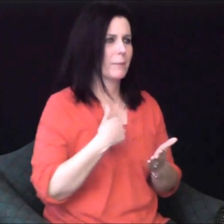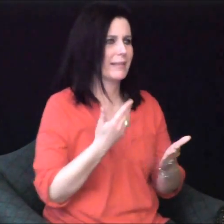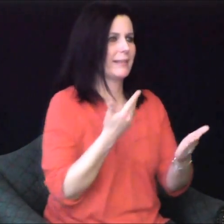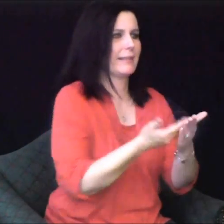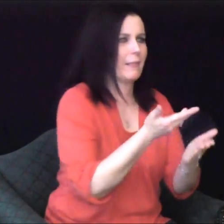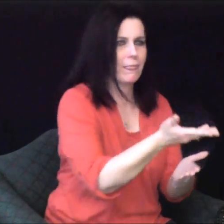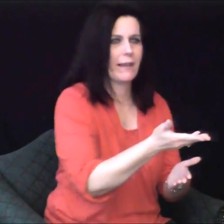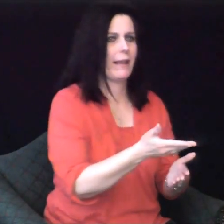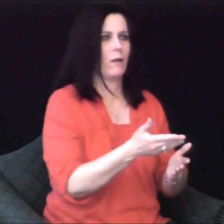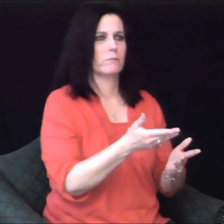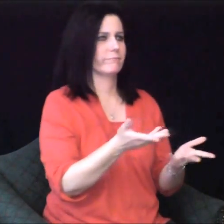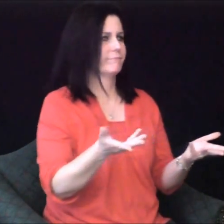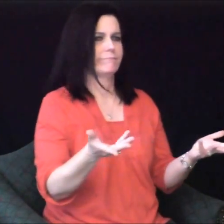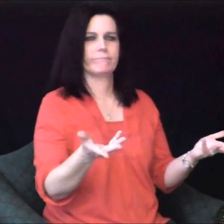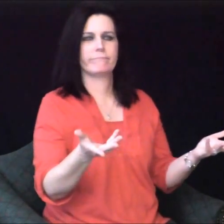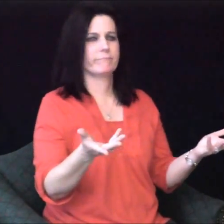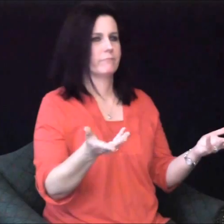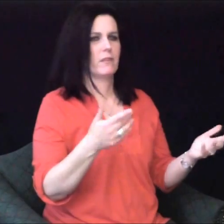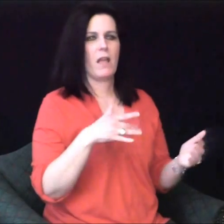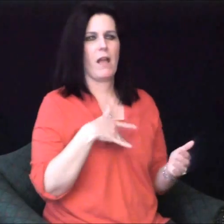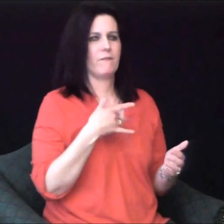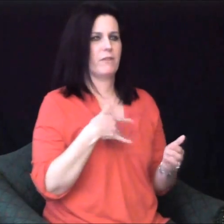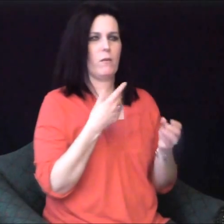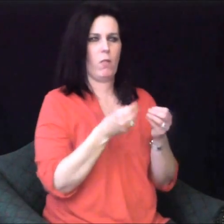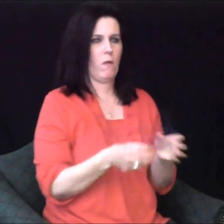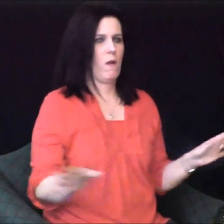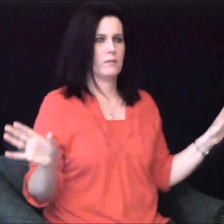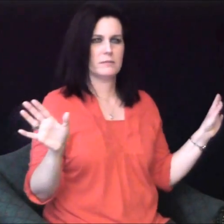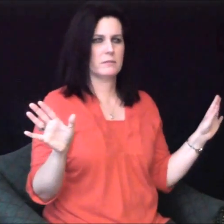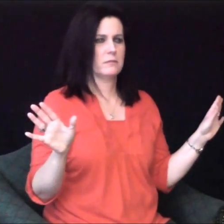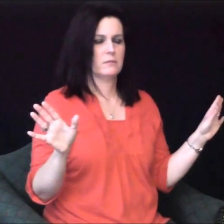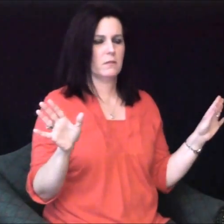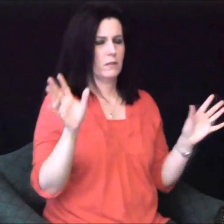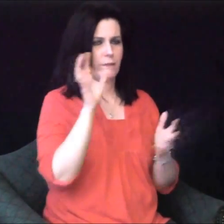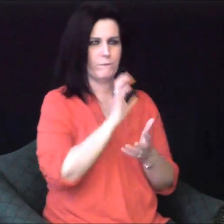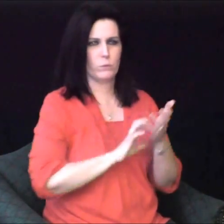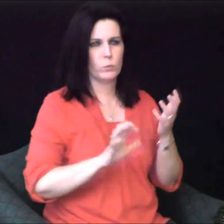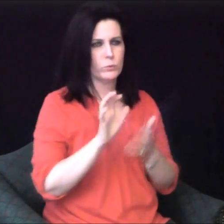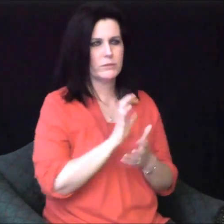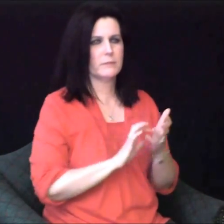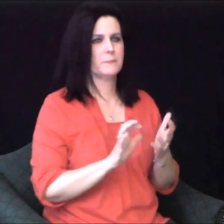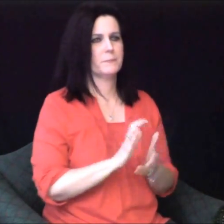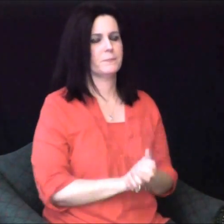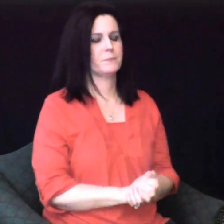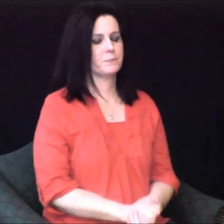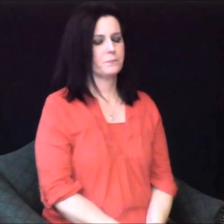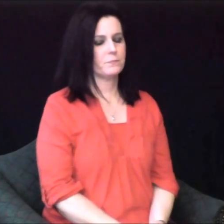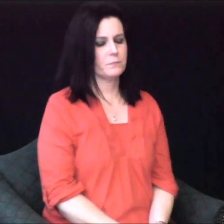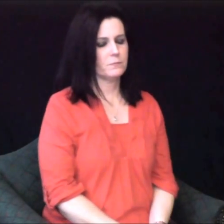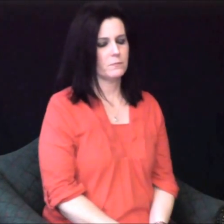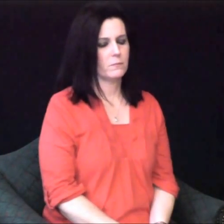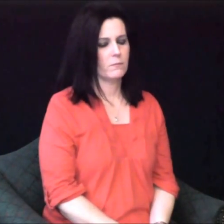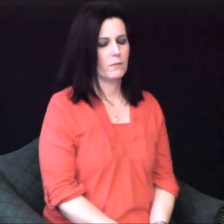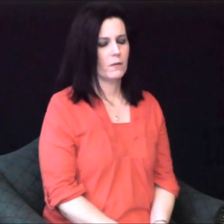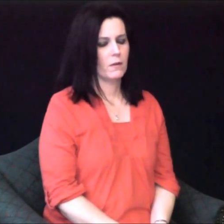I'd have to have someone help me to get there. I felt lost. I was confused.